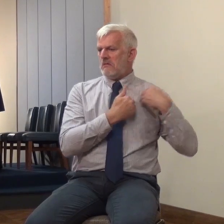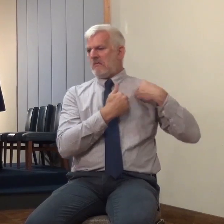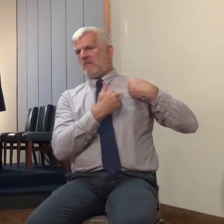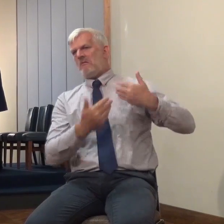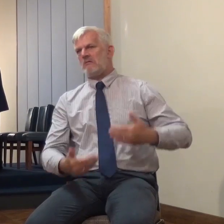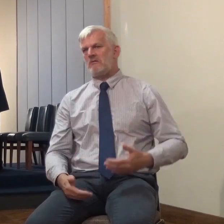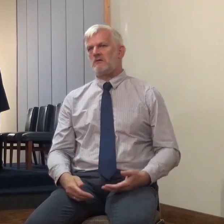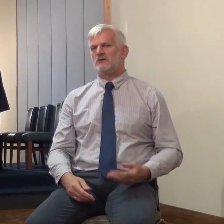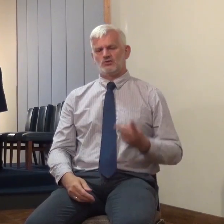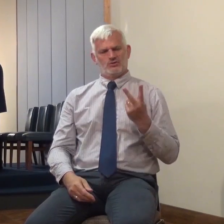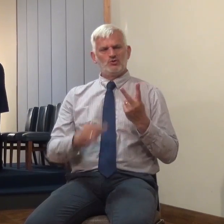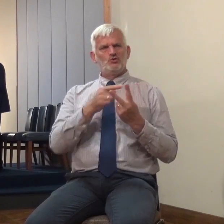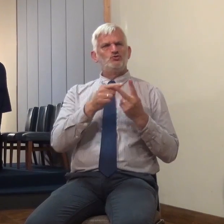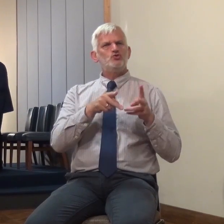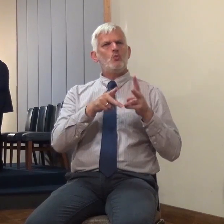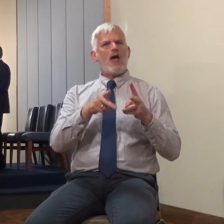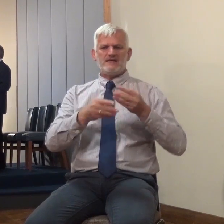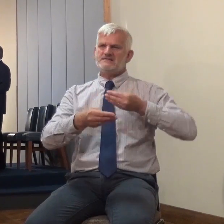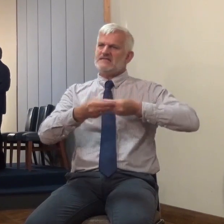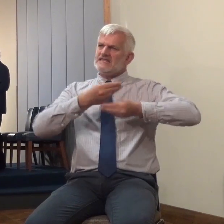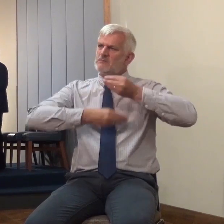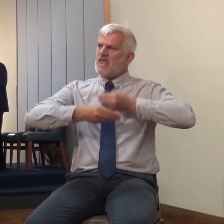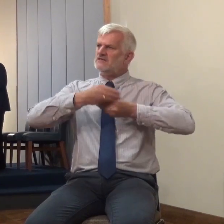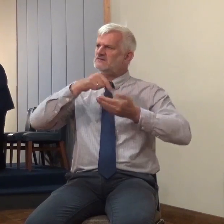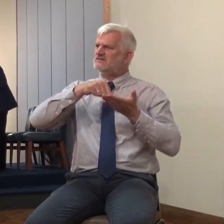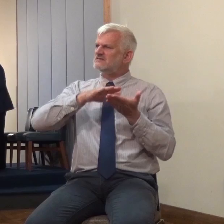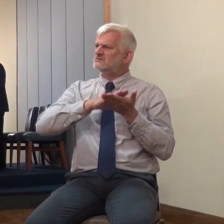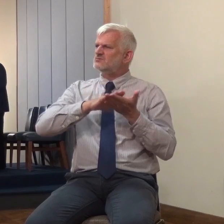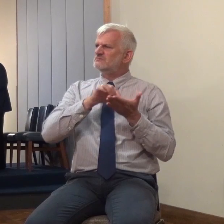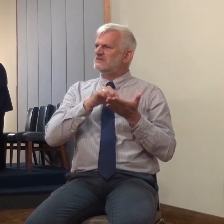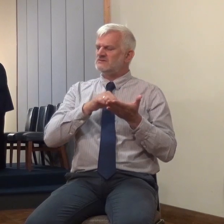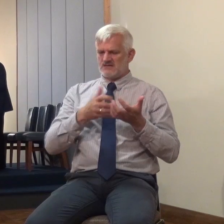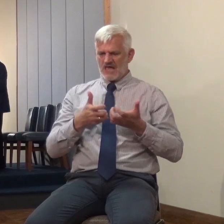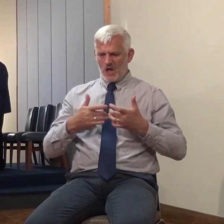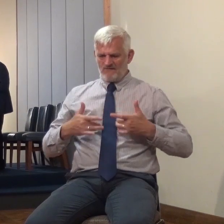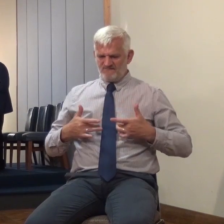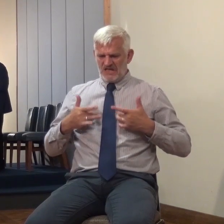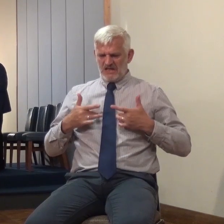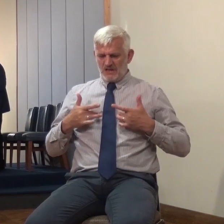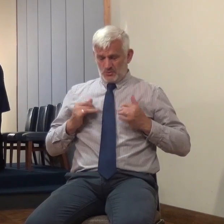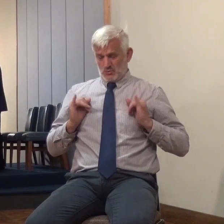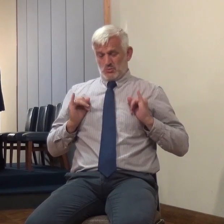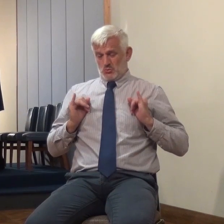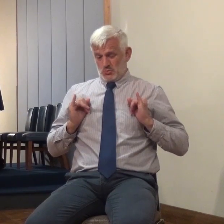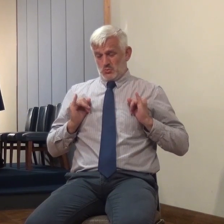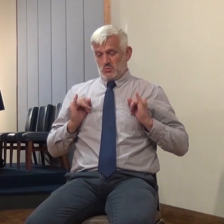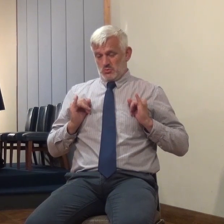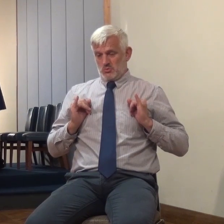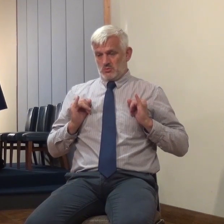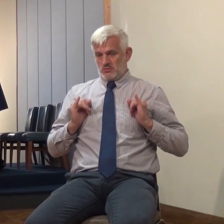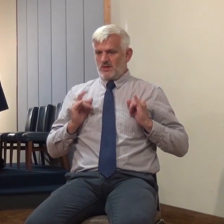which convey something of the sense of what it felt like to the apostle without